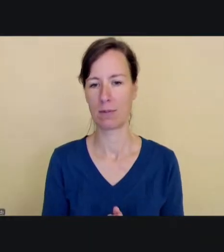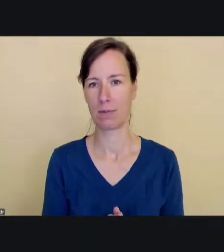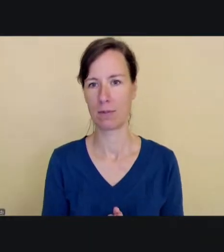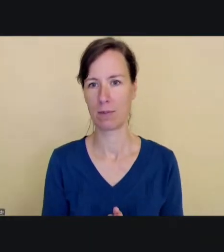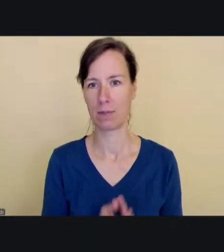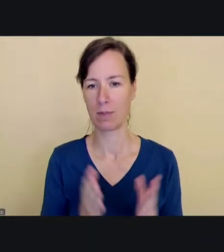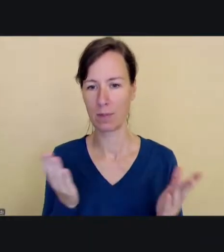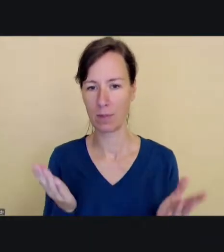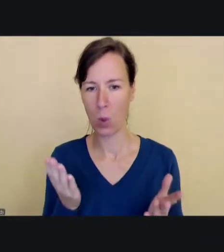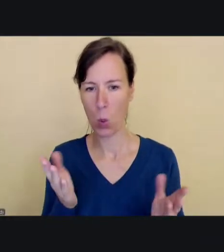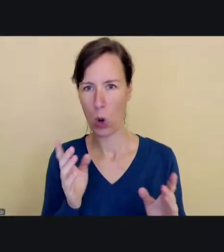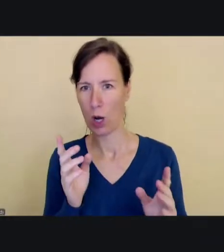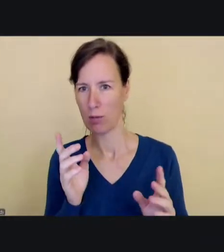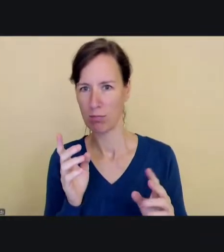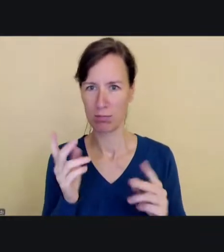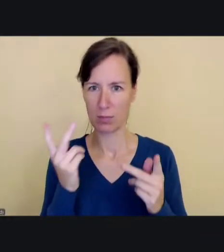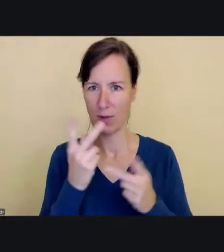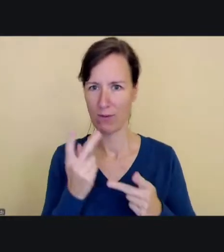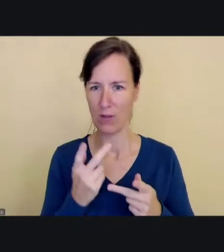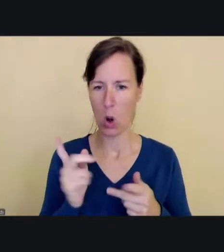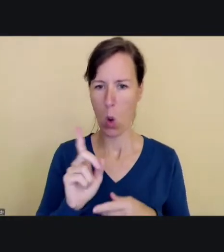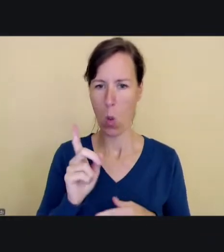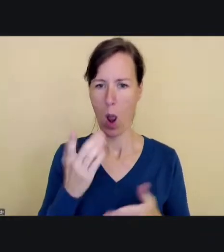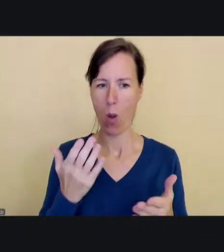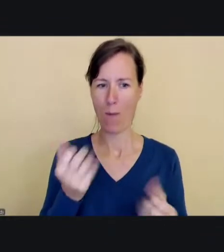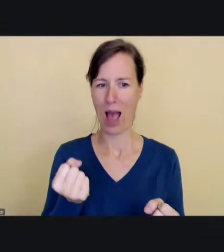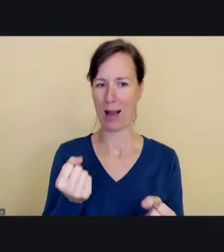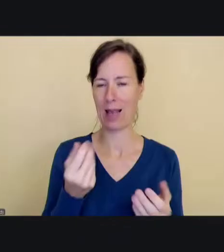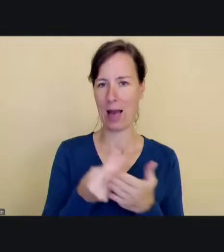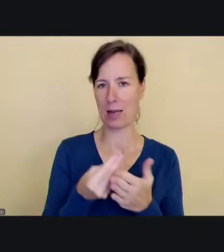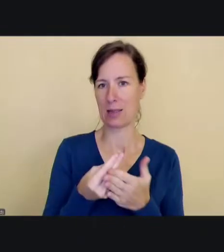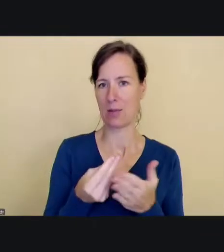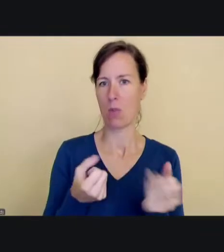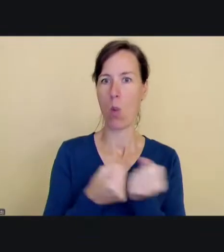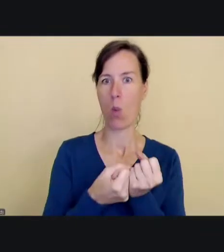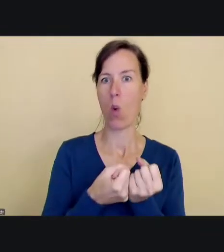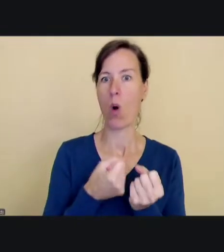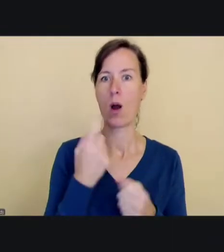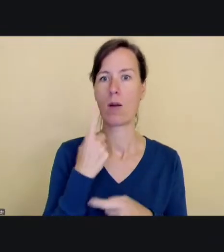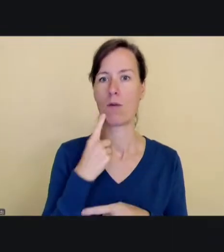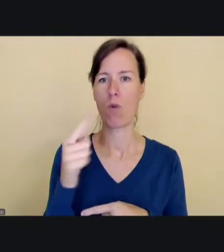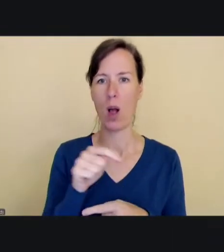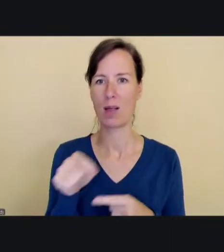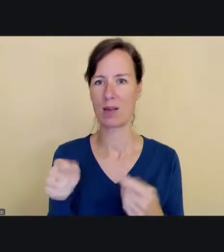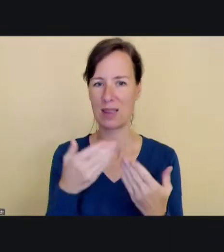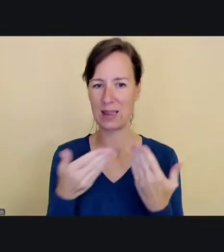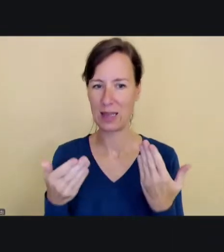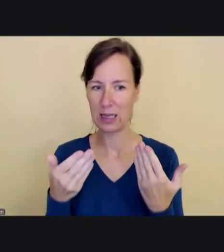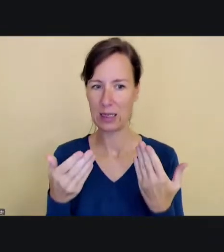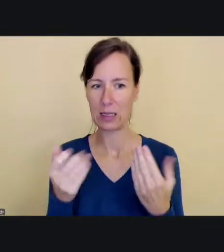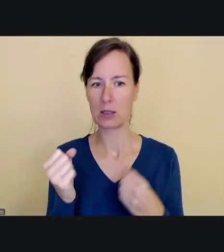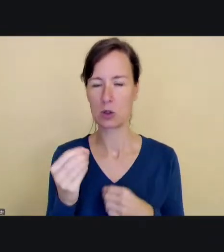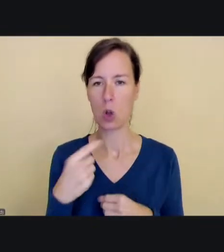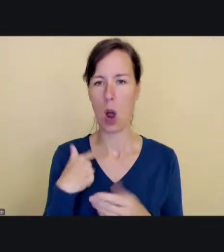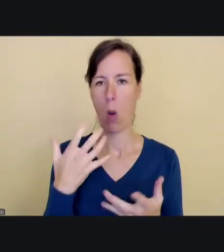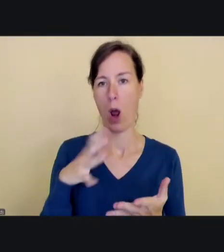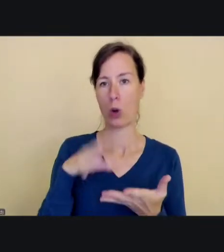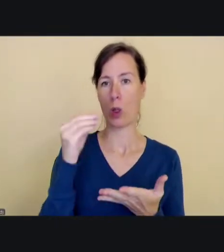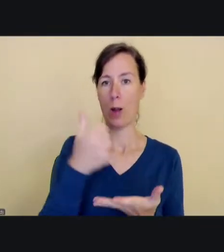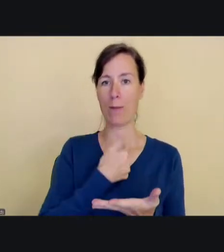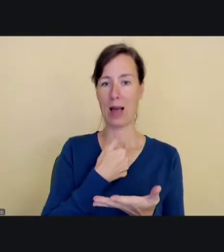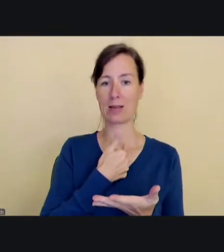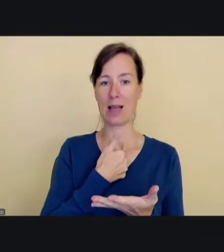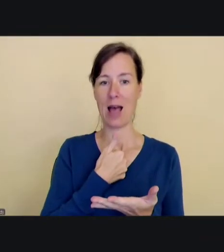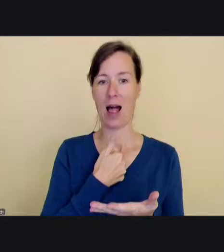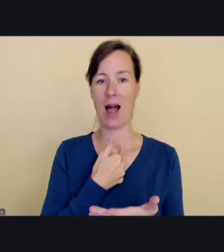such things. So this is to learn for myself so I can advocate on behalf of the town to see if we can get some outside funding,